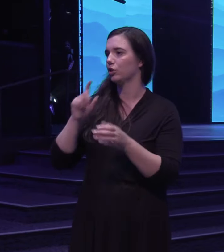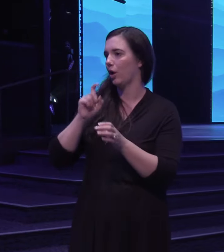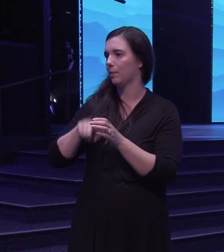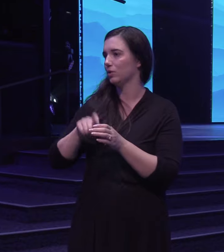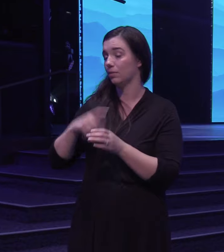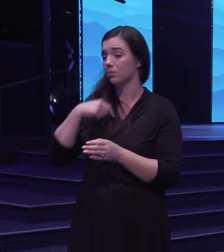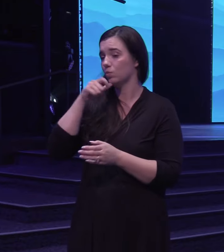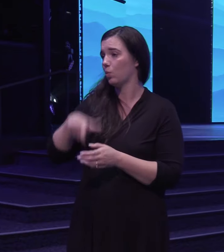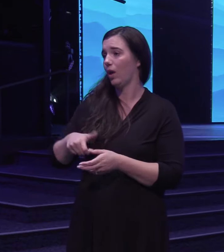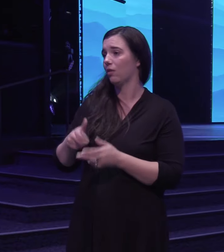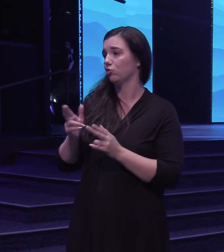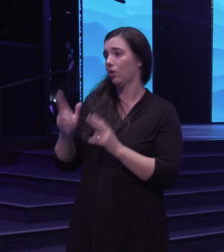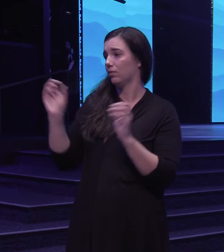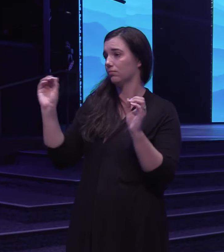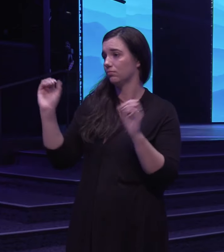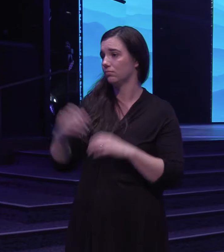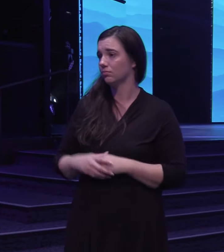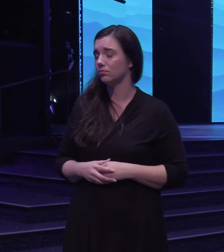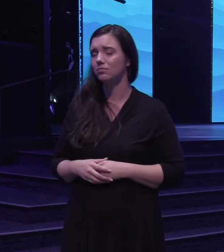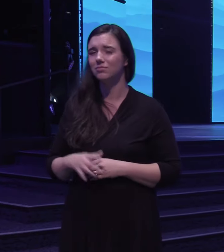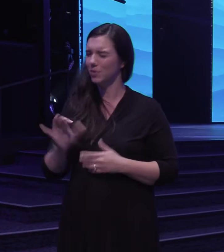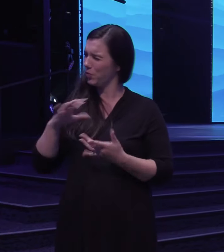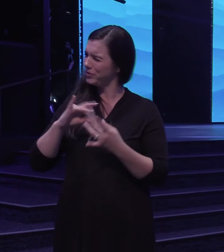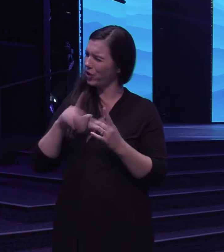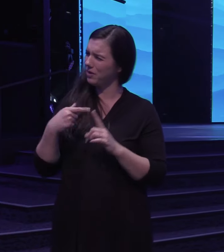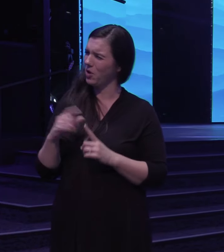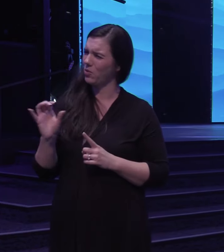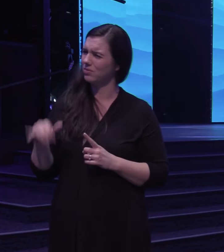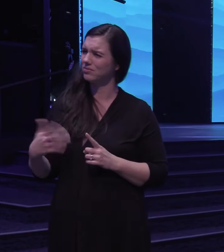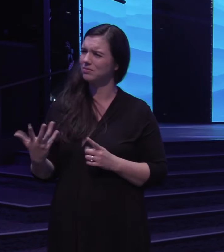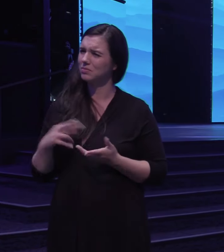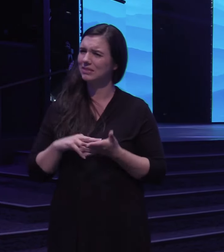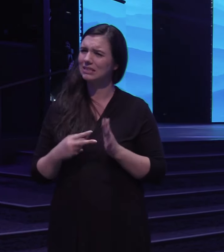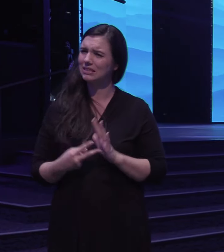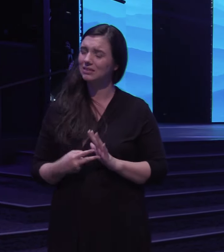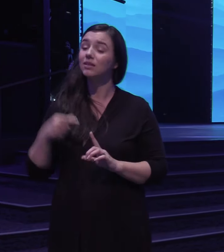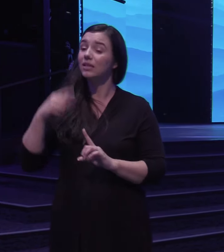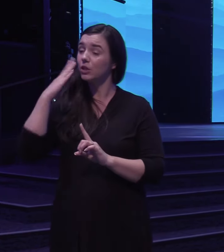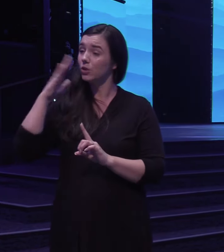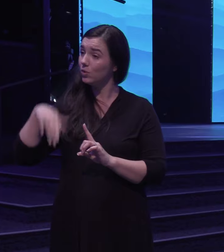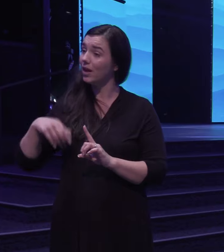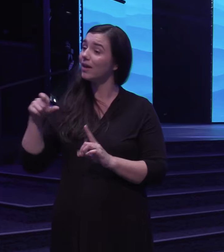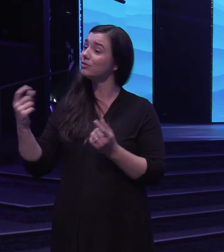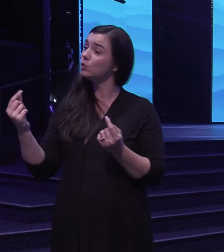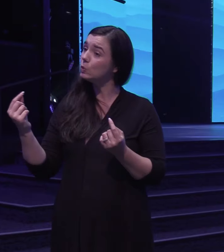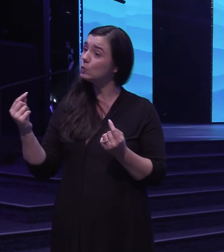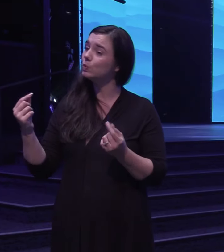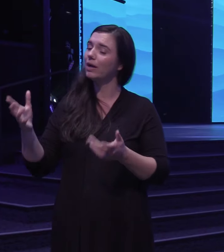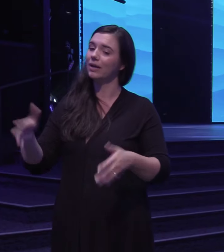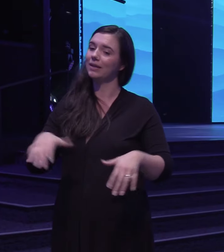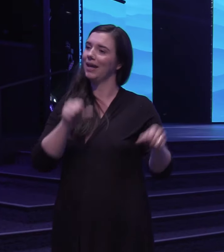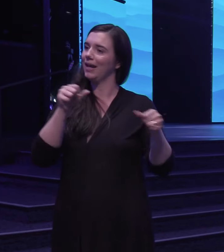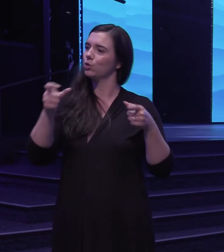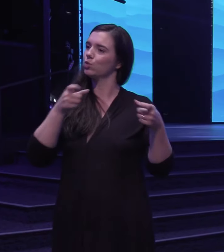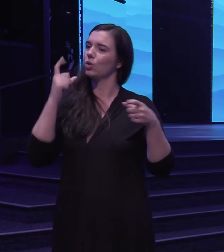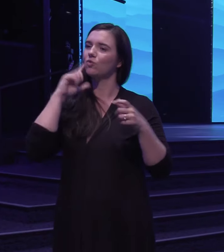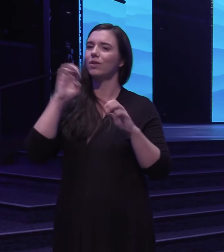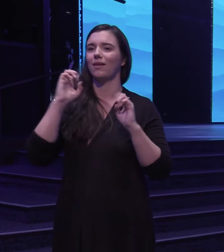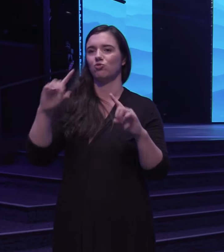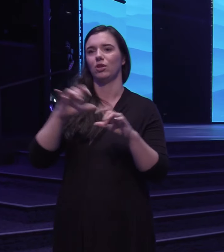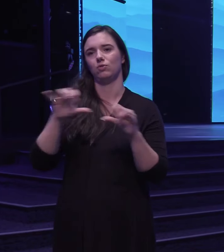shot." What did he know? What was he talking about? He knew that all they had to do is gain control of our